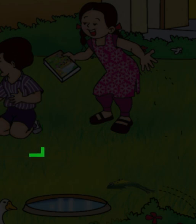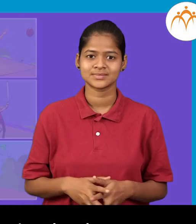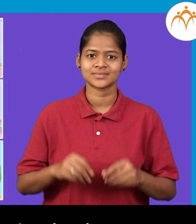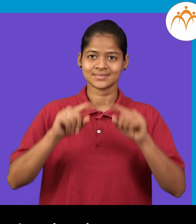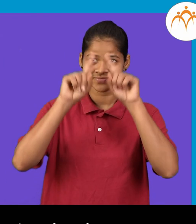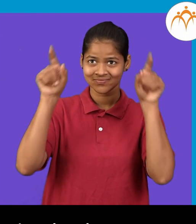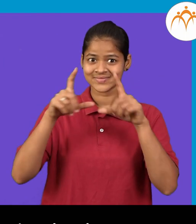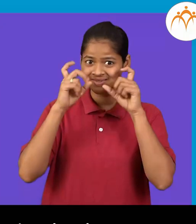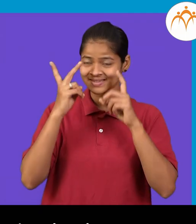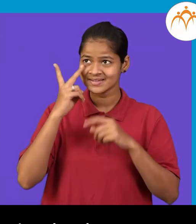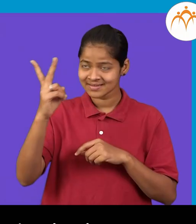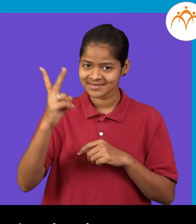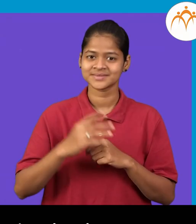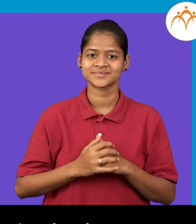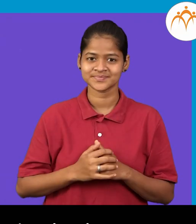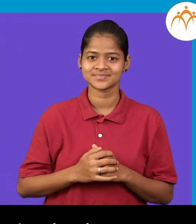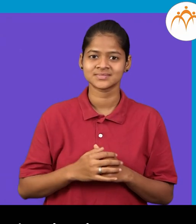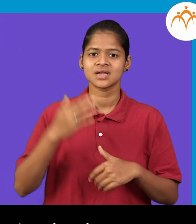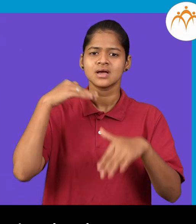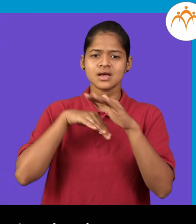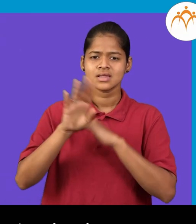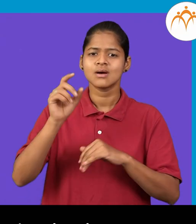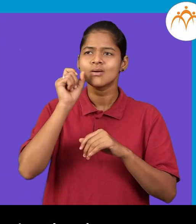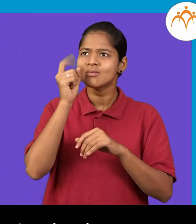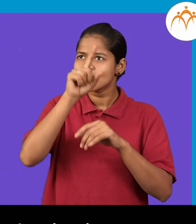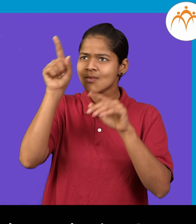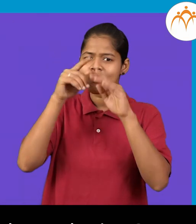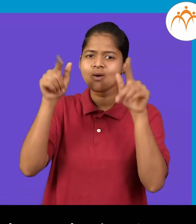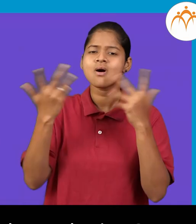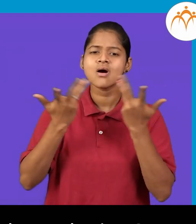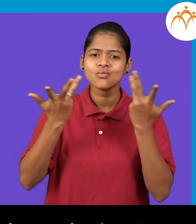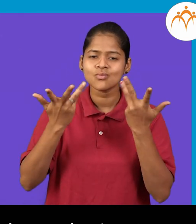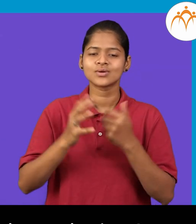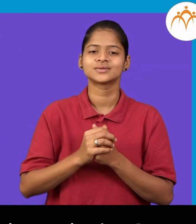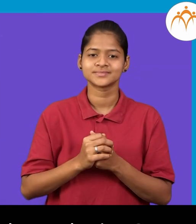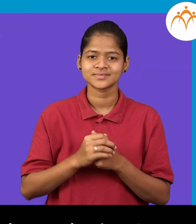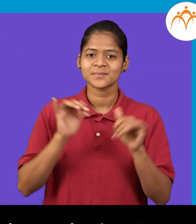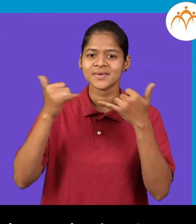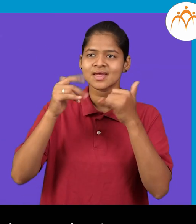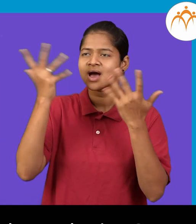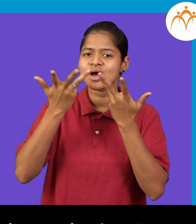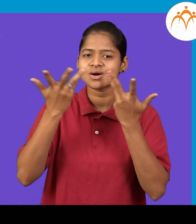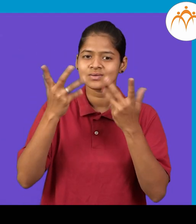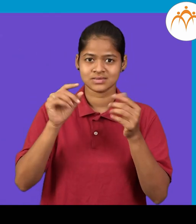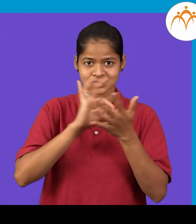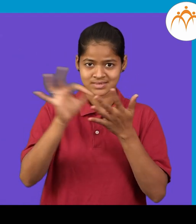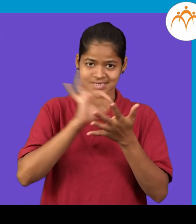Look at the picture in the box. What are these children playing? Write it down.